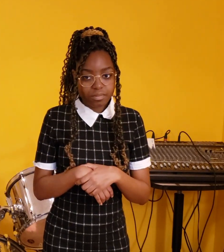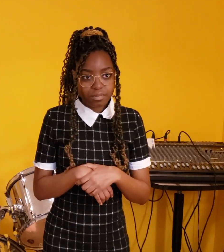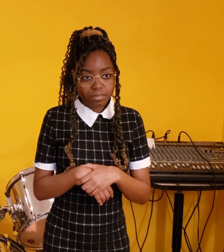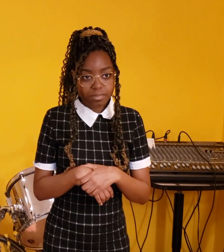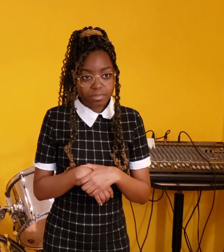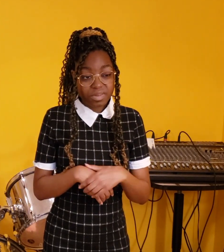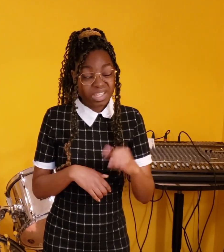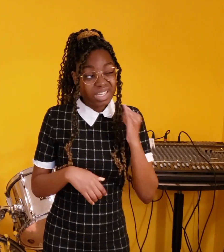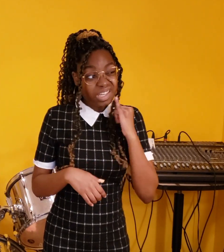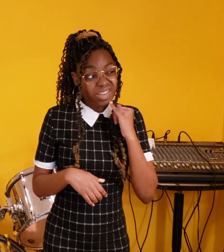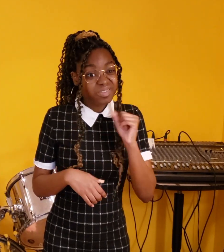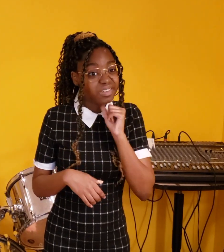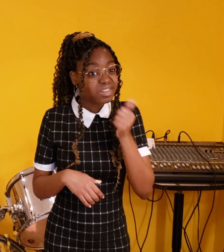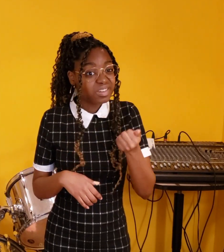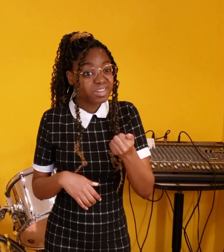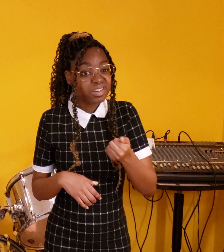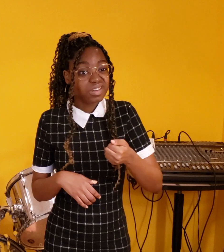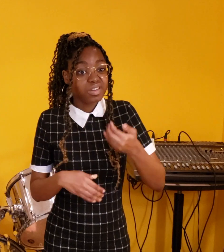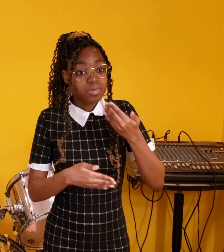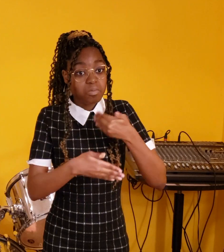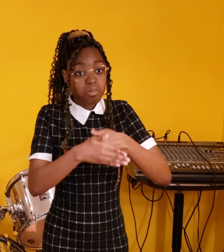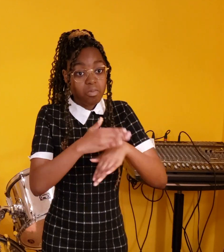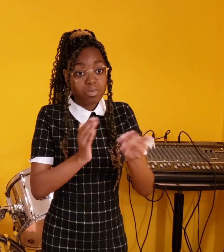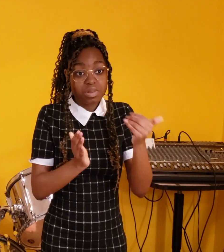If you're not born again,